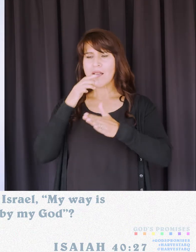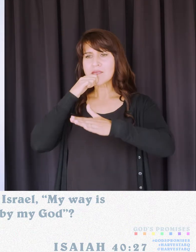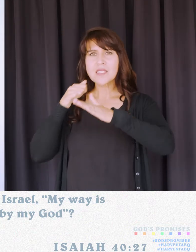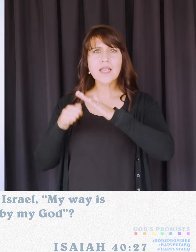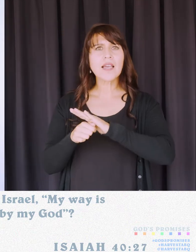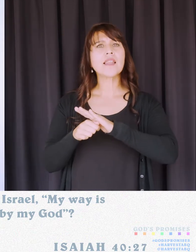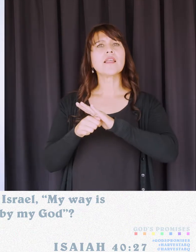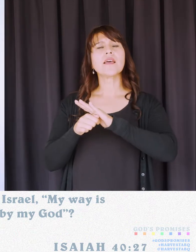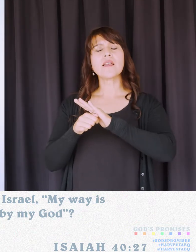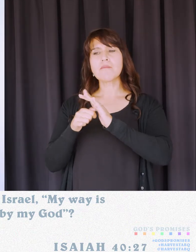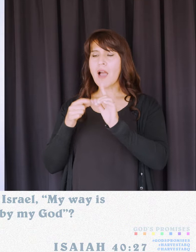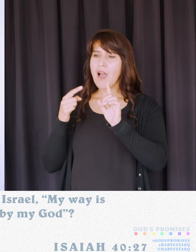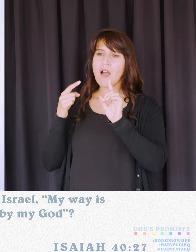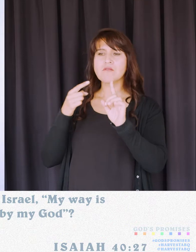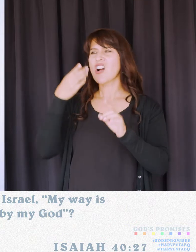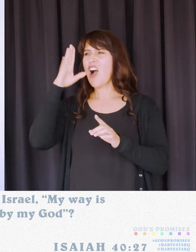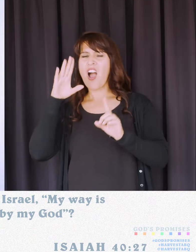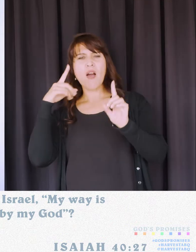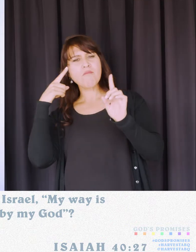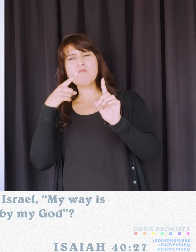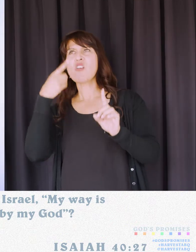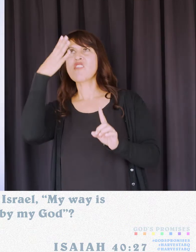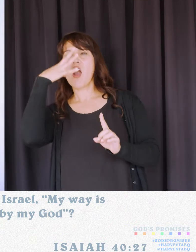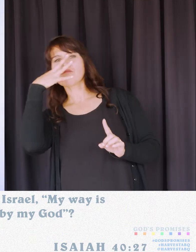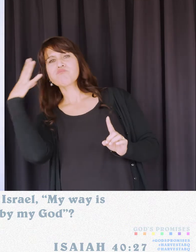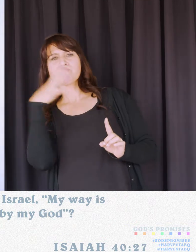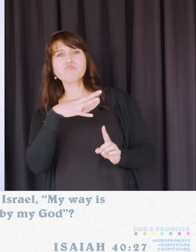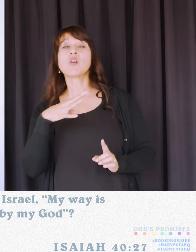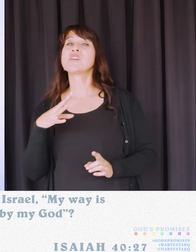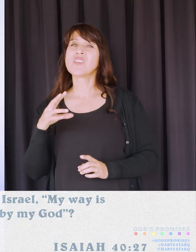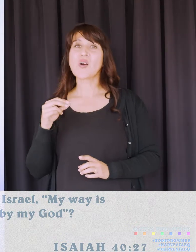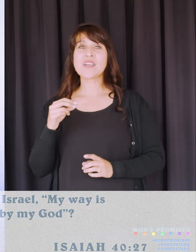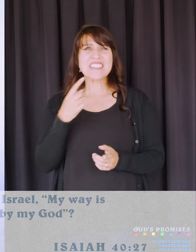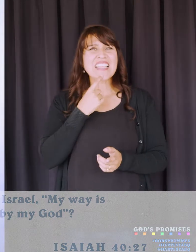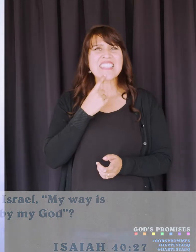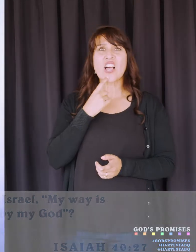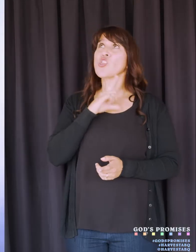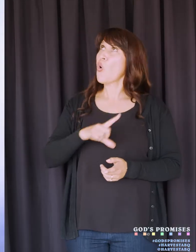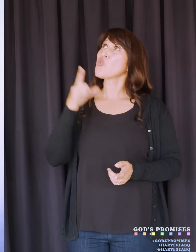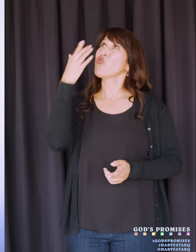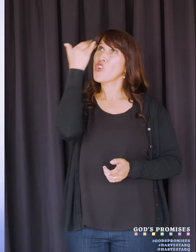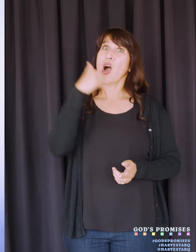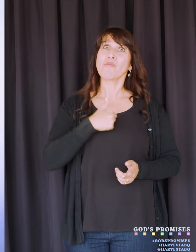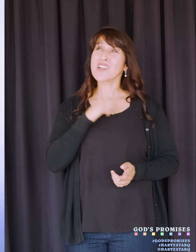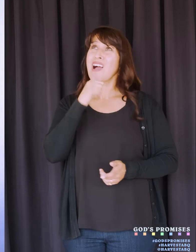is disregarded by my God. In other words, Lord, have you forgotten me? I mean, don't you